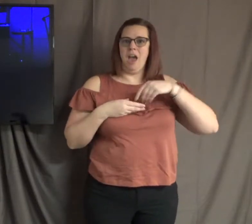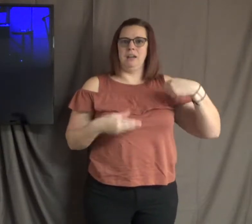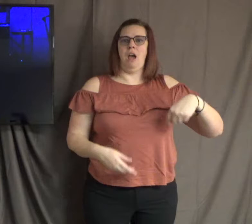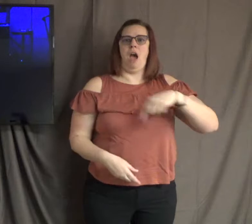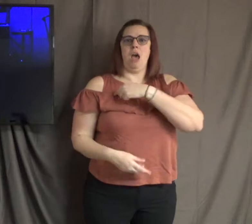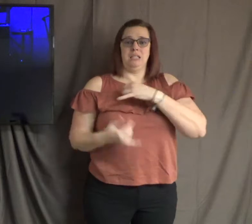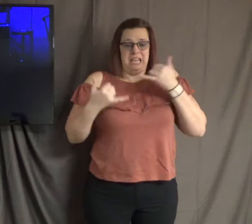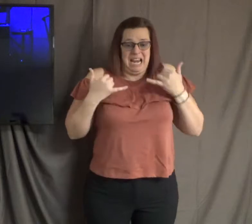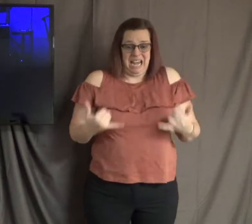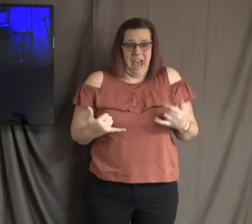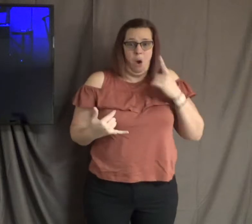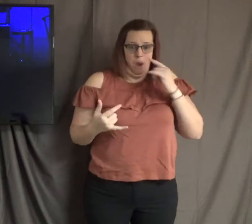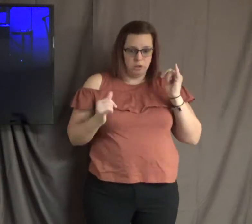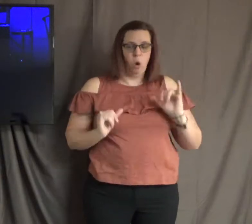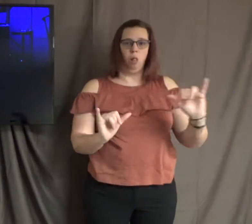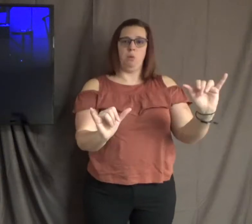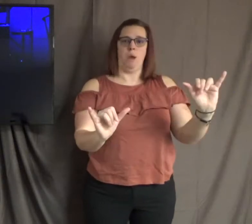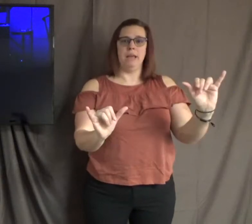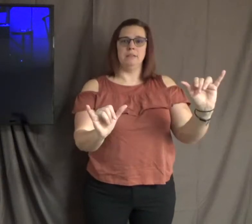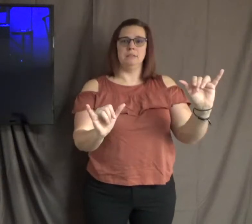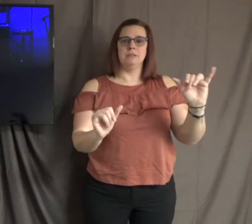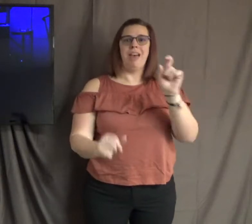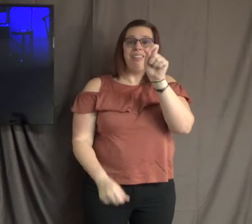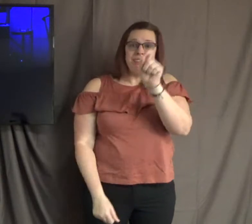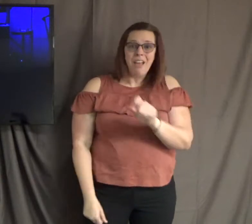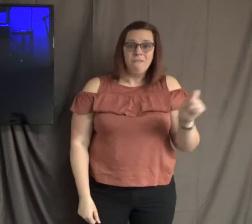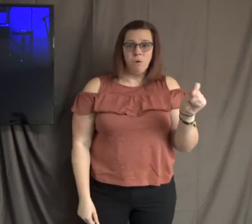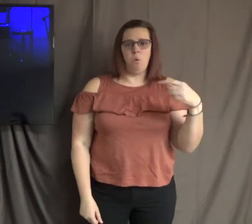always. Therefore, we are blessed.